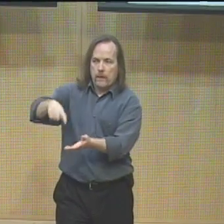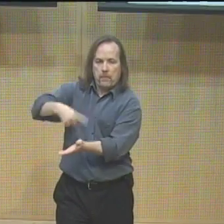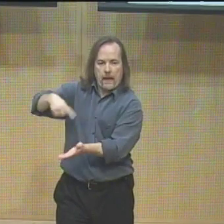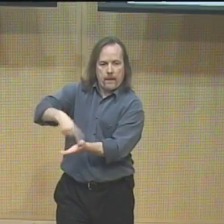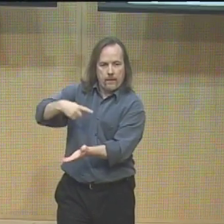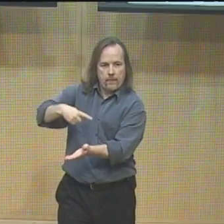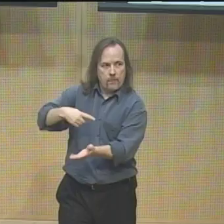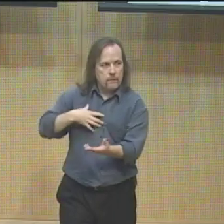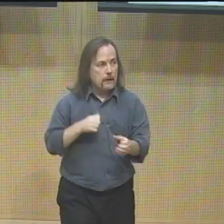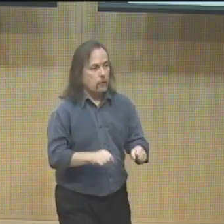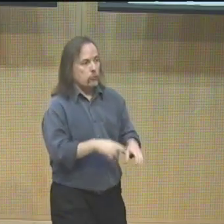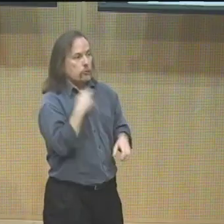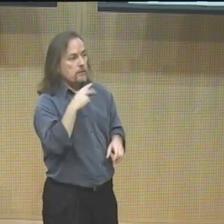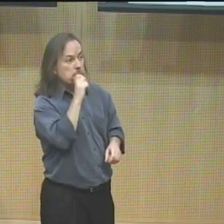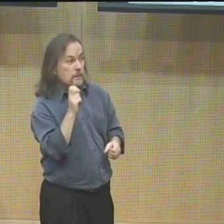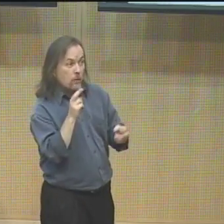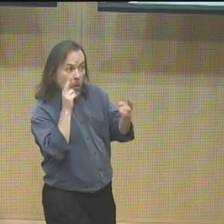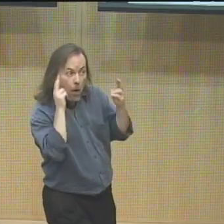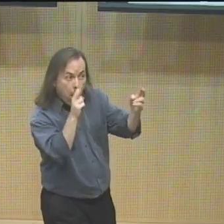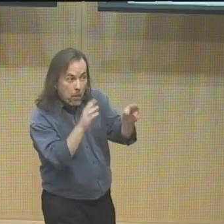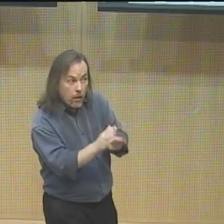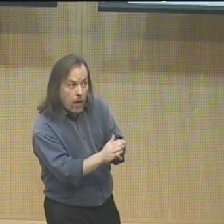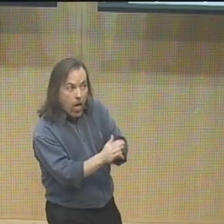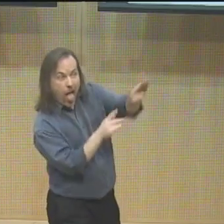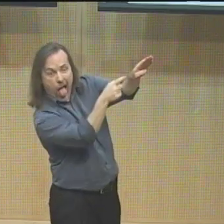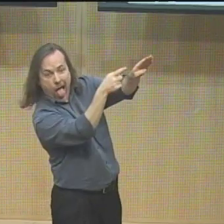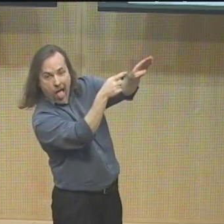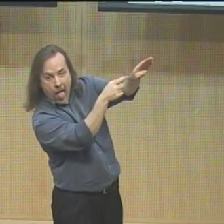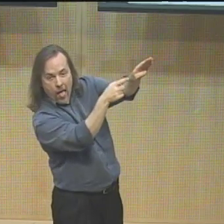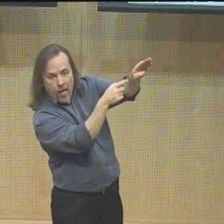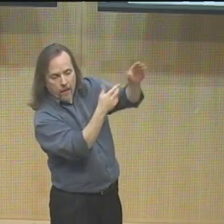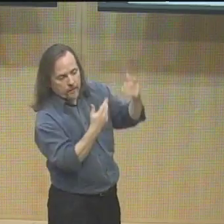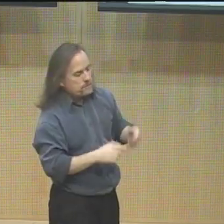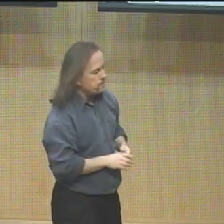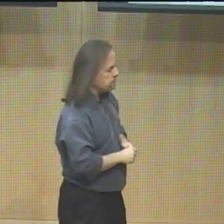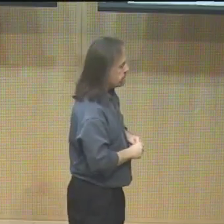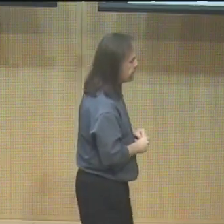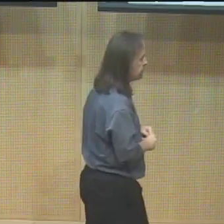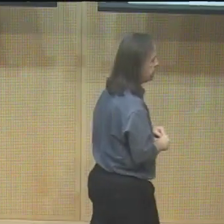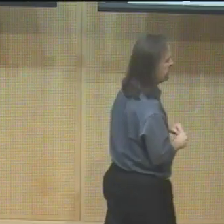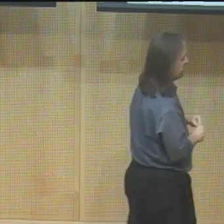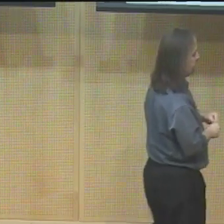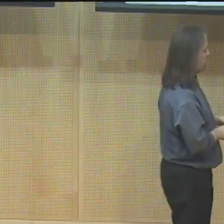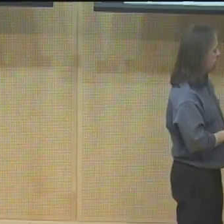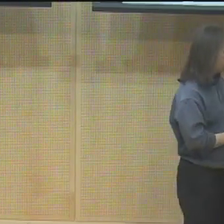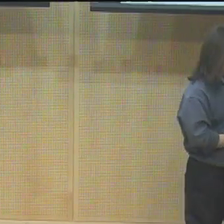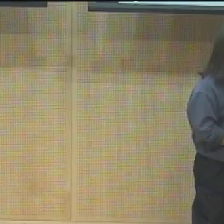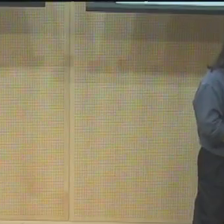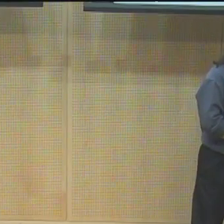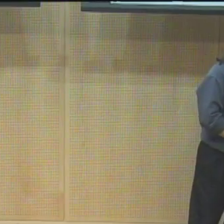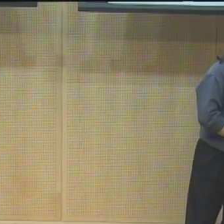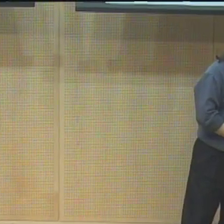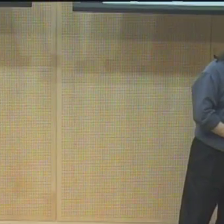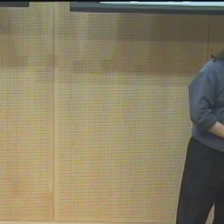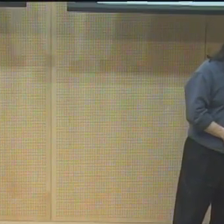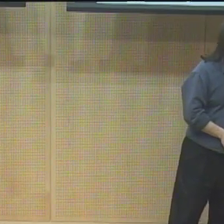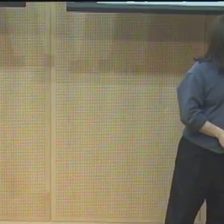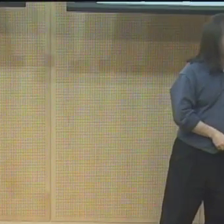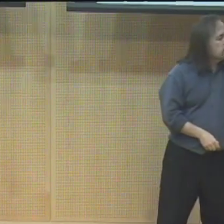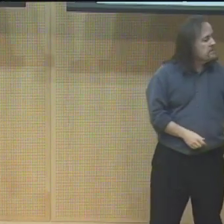thing that you'll be getting paid something. You'll be getting distributed profits quarterly or semi-annually, and it's a more